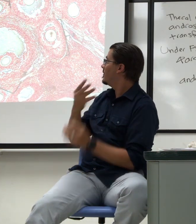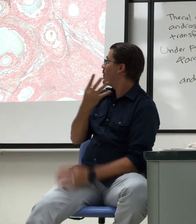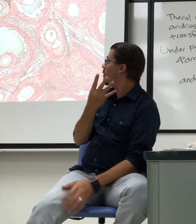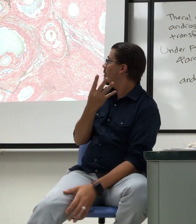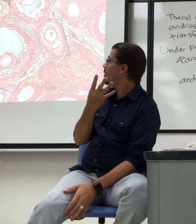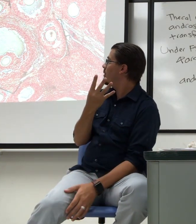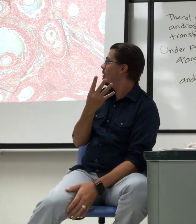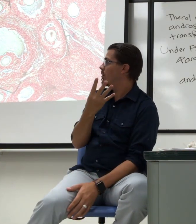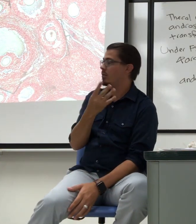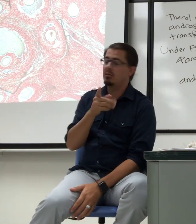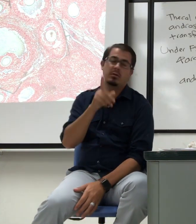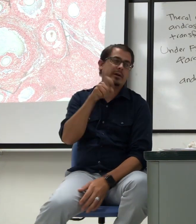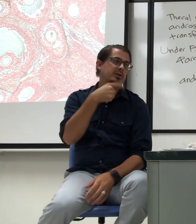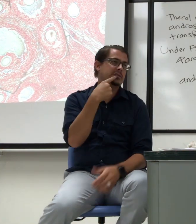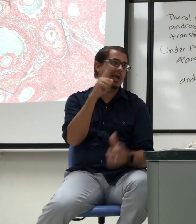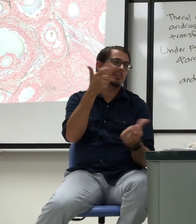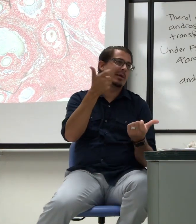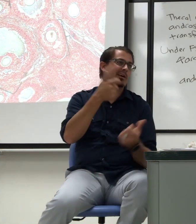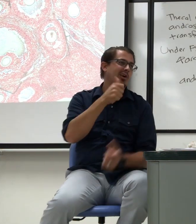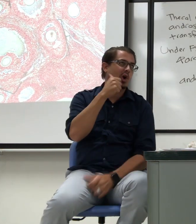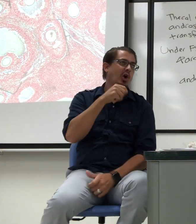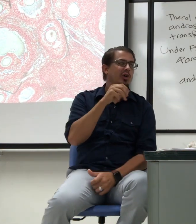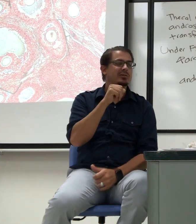should say big girl, Graphian